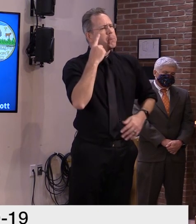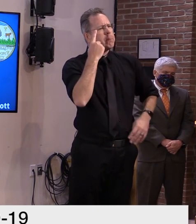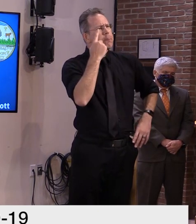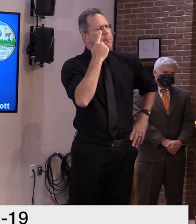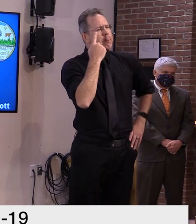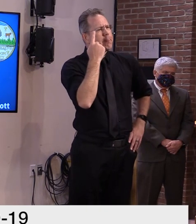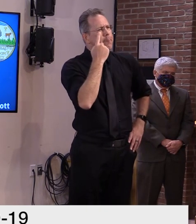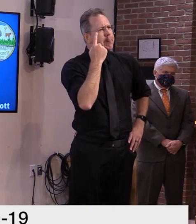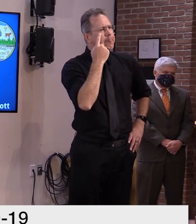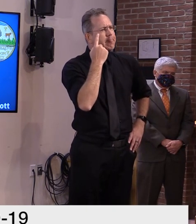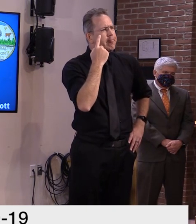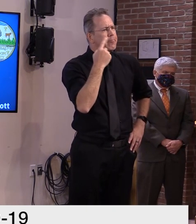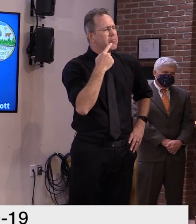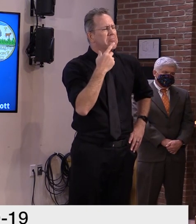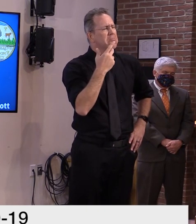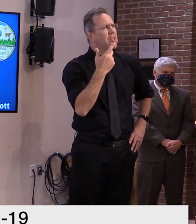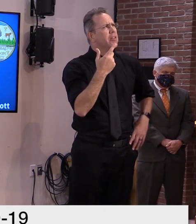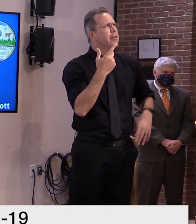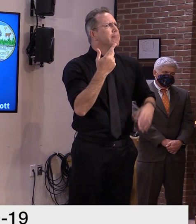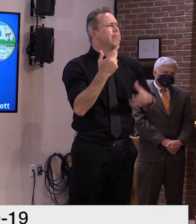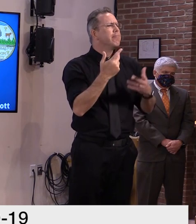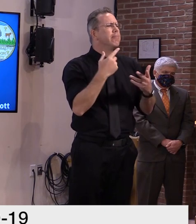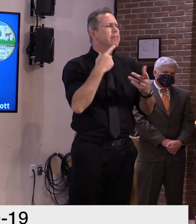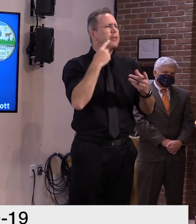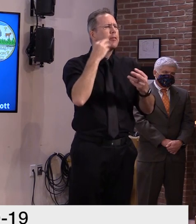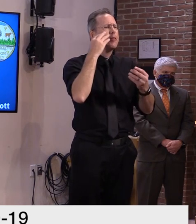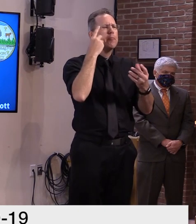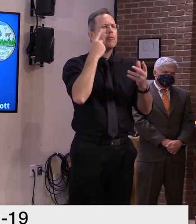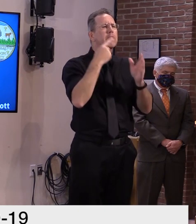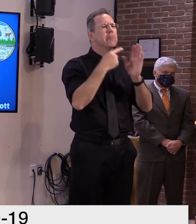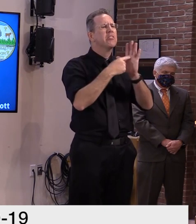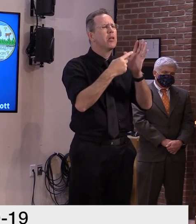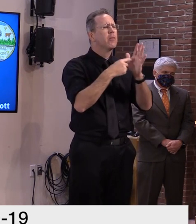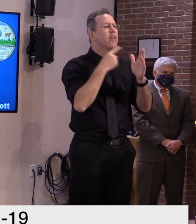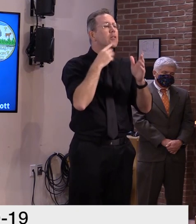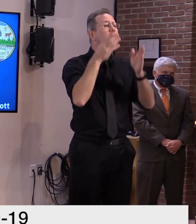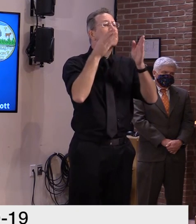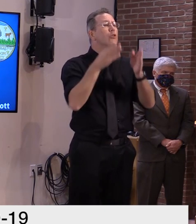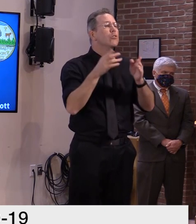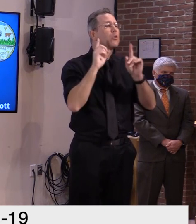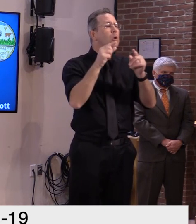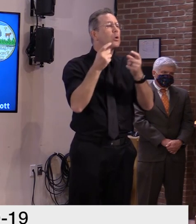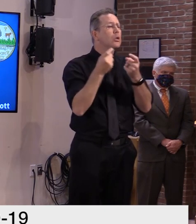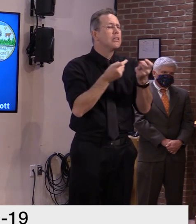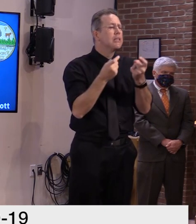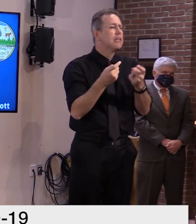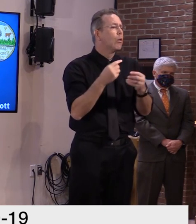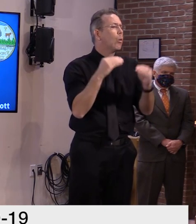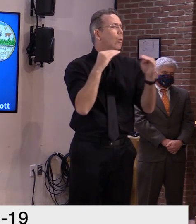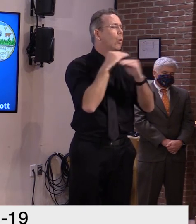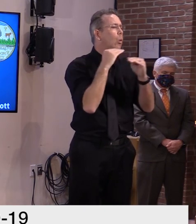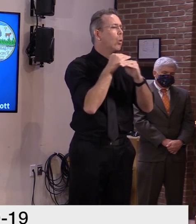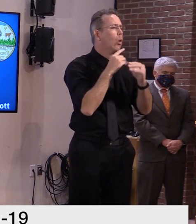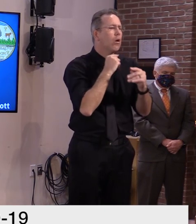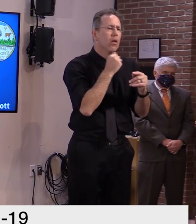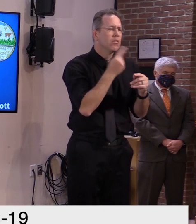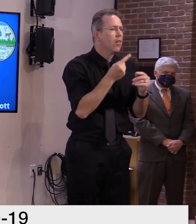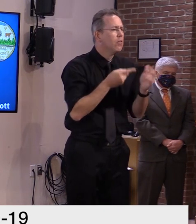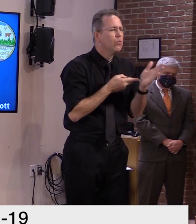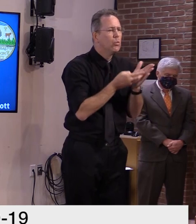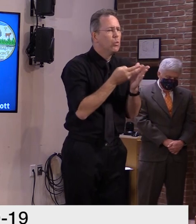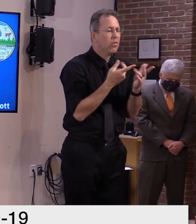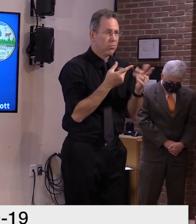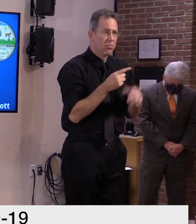from moving down to Bolton or Sugar Bush? Are the resorts going to be able to share the names of people